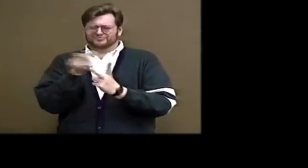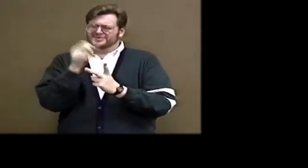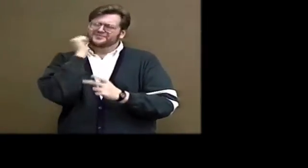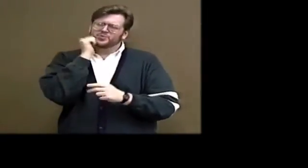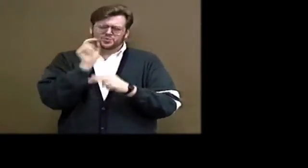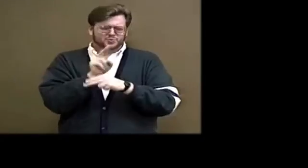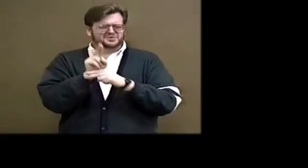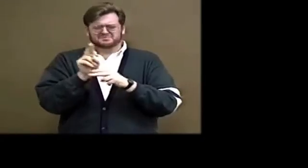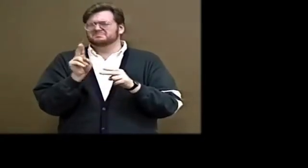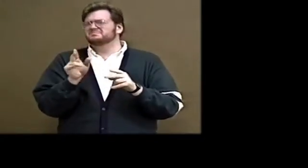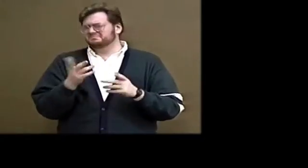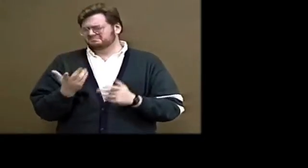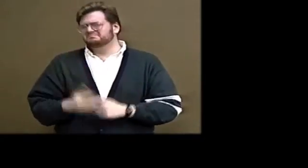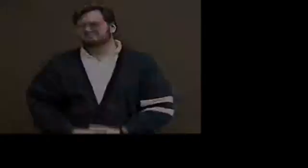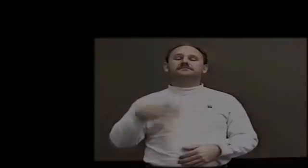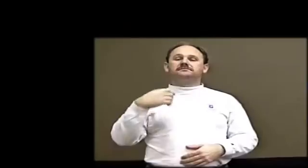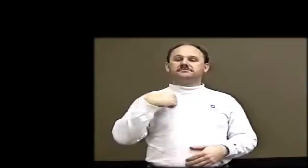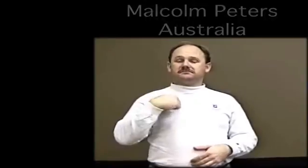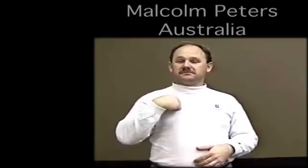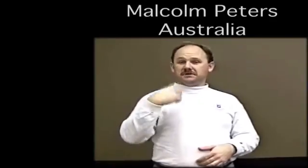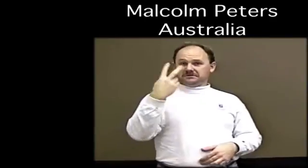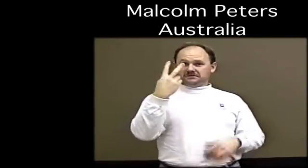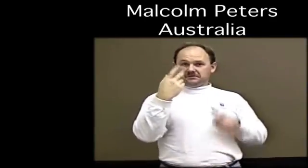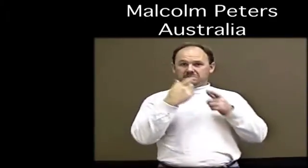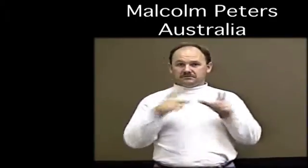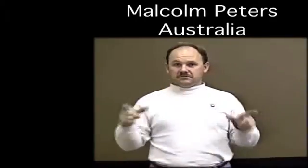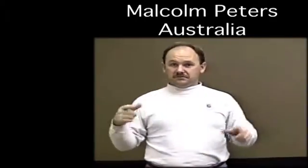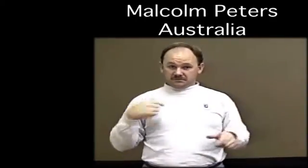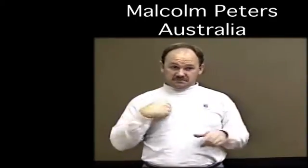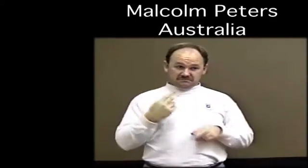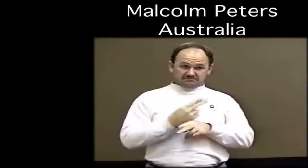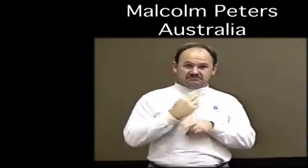That's how I use my bilingualism every day.